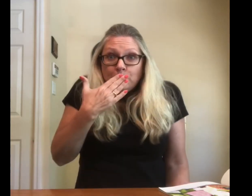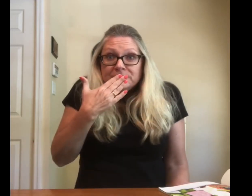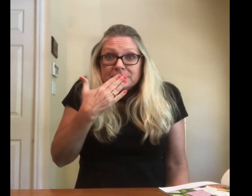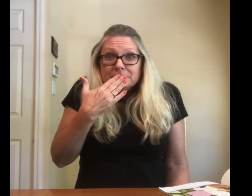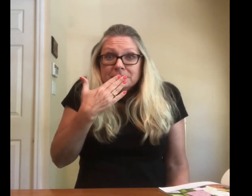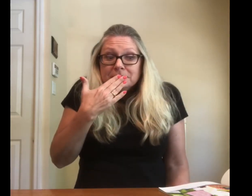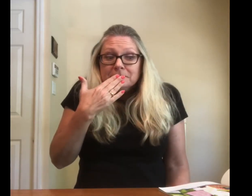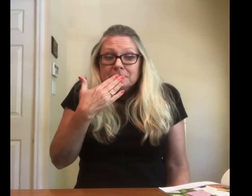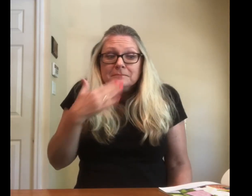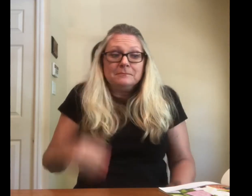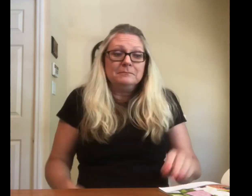oops.